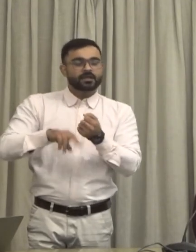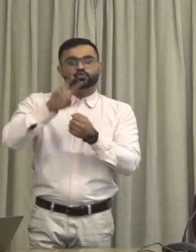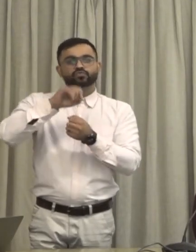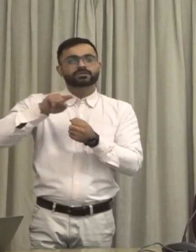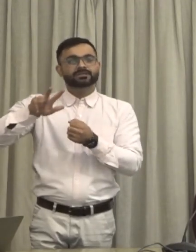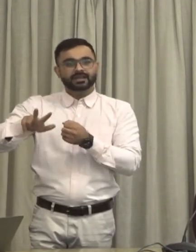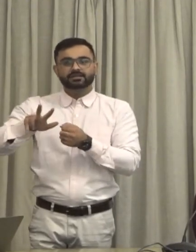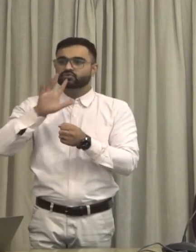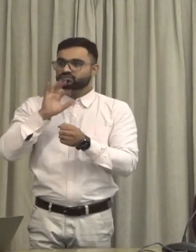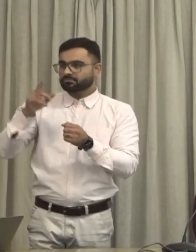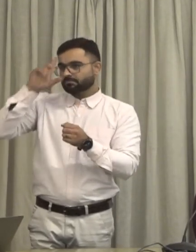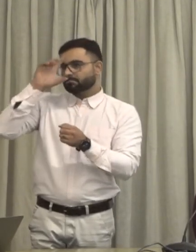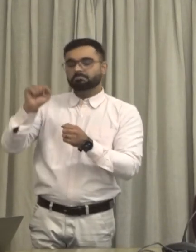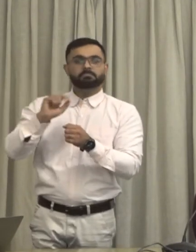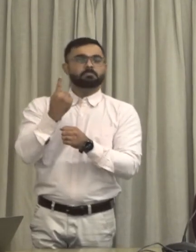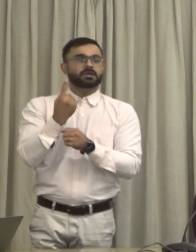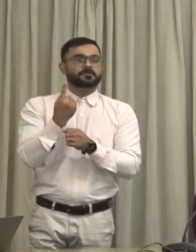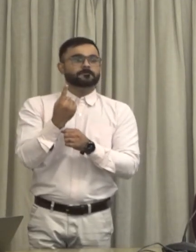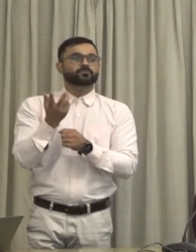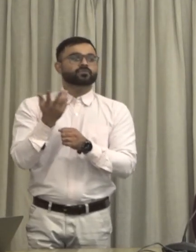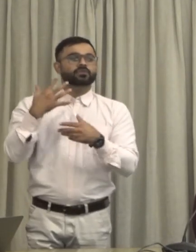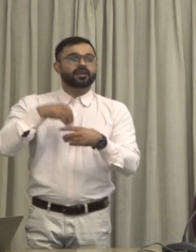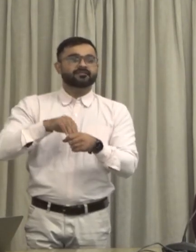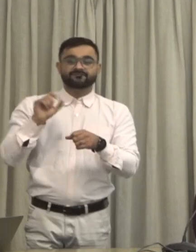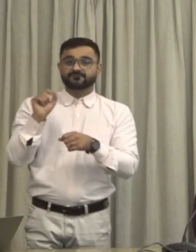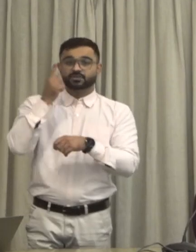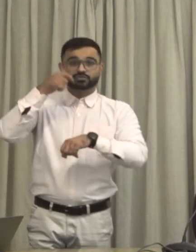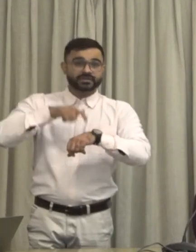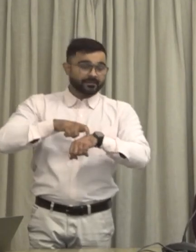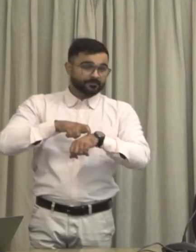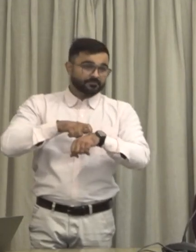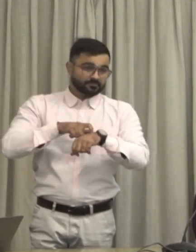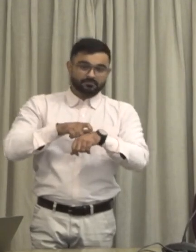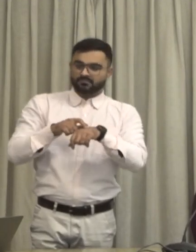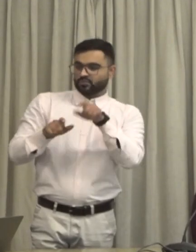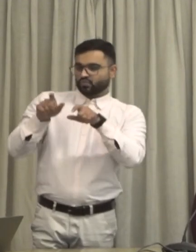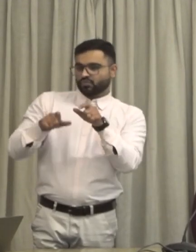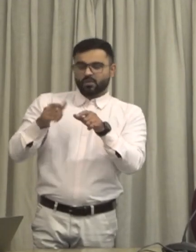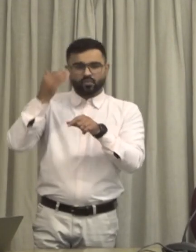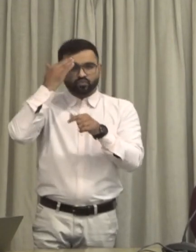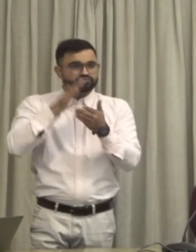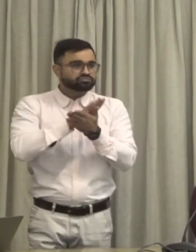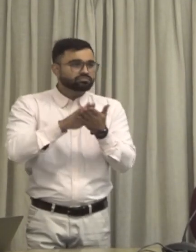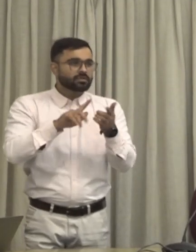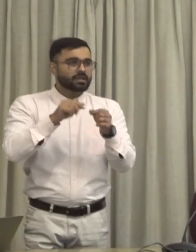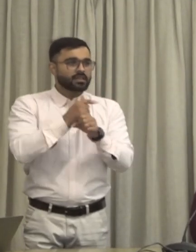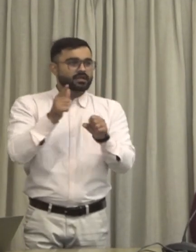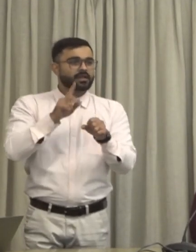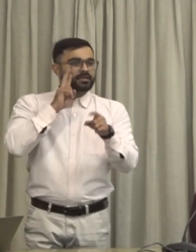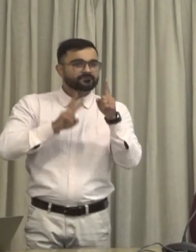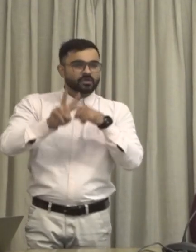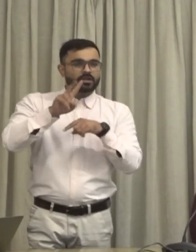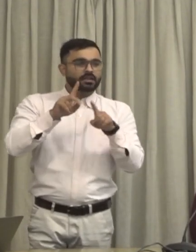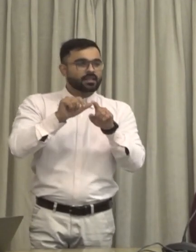2018, is such a remarkable one. Because it is the first time that not only were they recognized as legally valid documents,